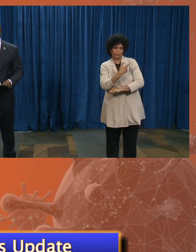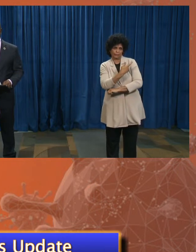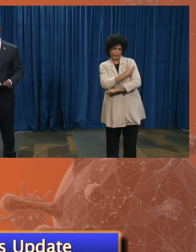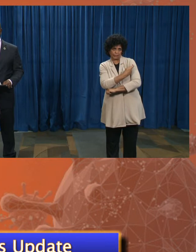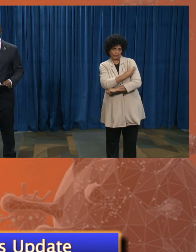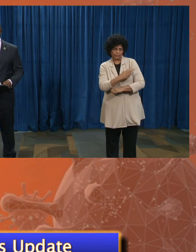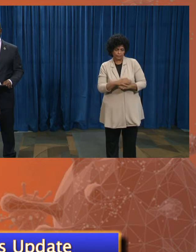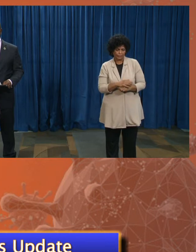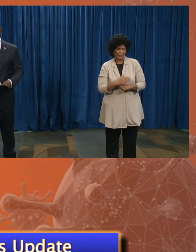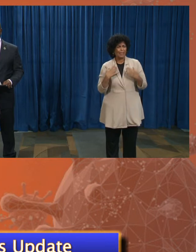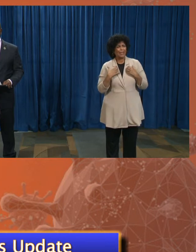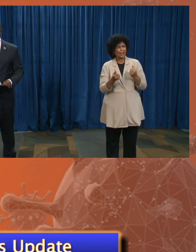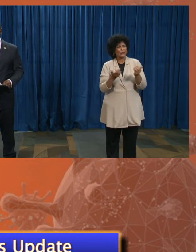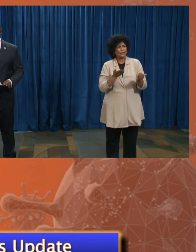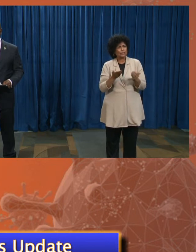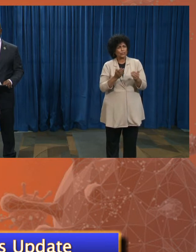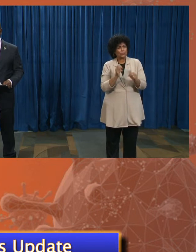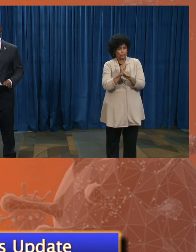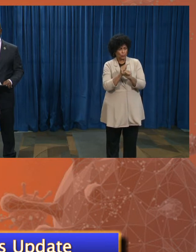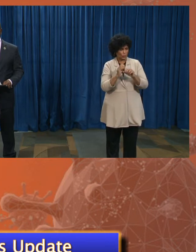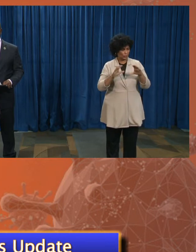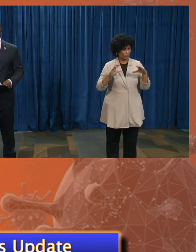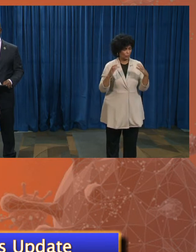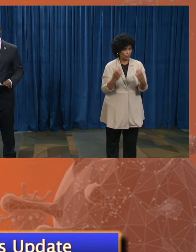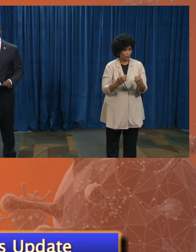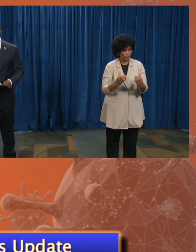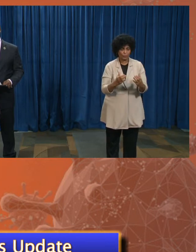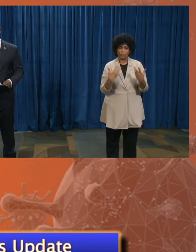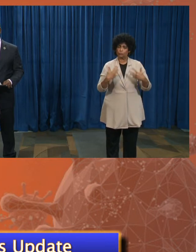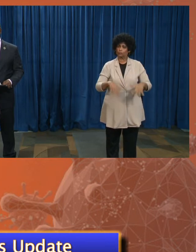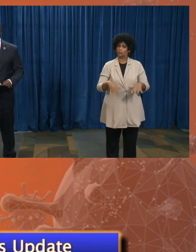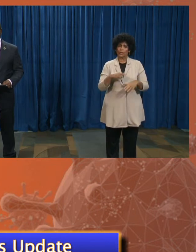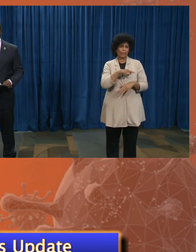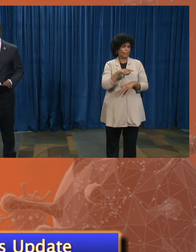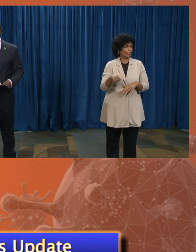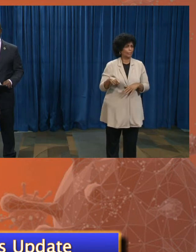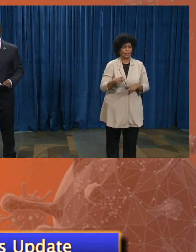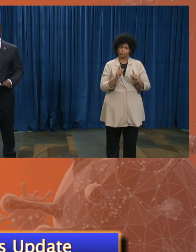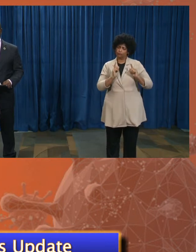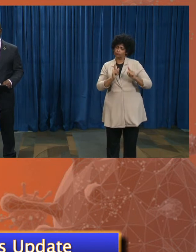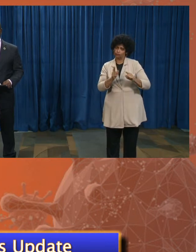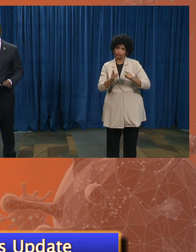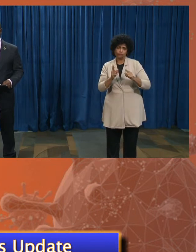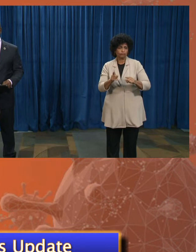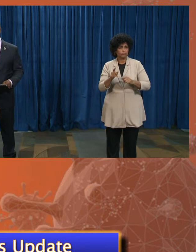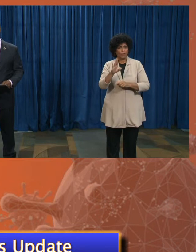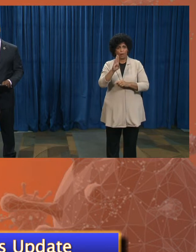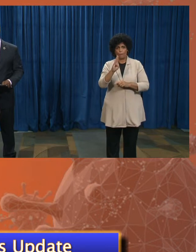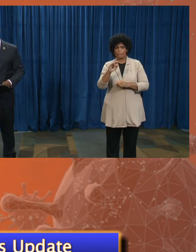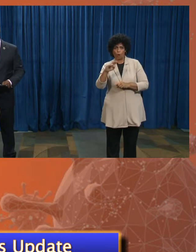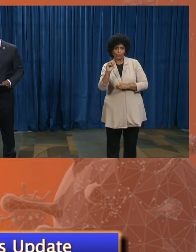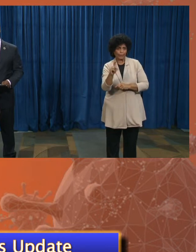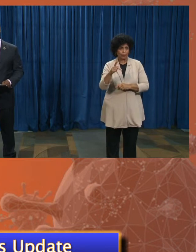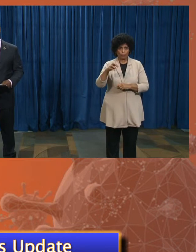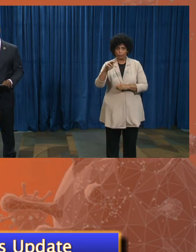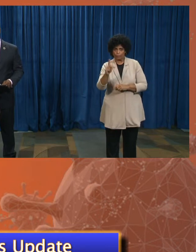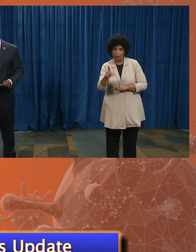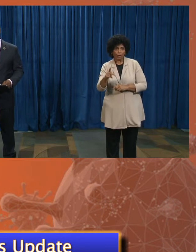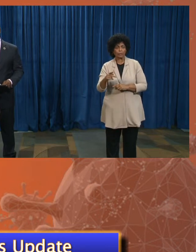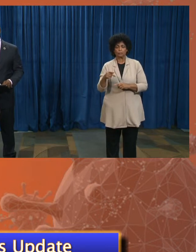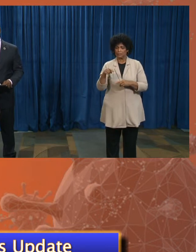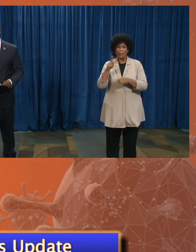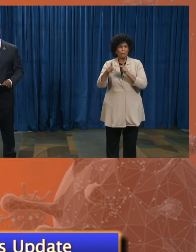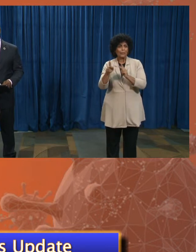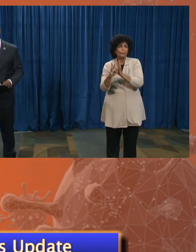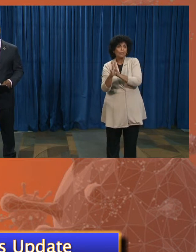Health services workers are on site at Barnett. The lines, people are lining up as